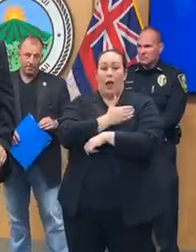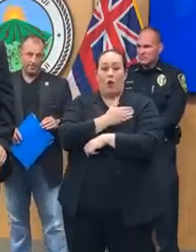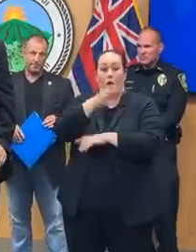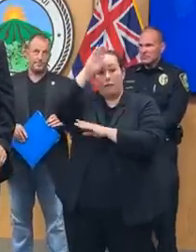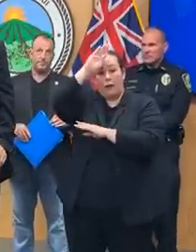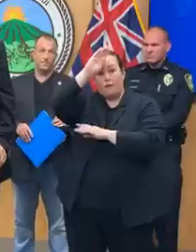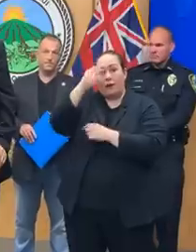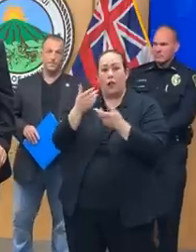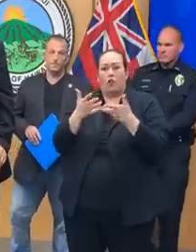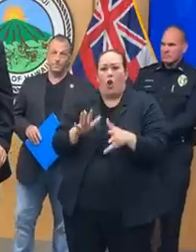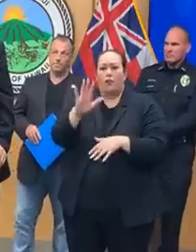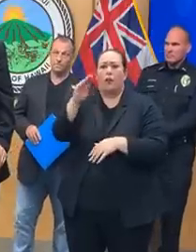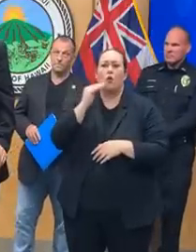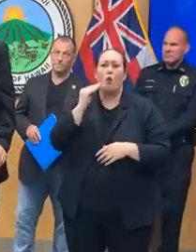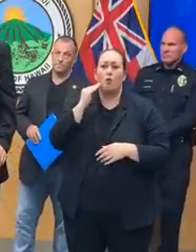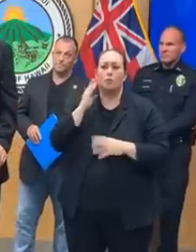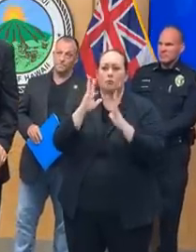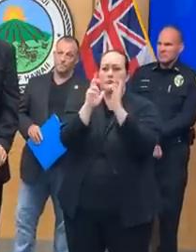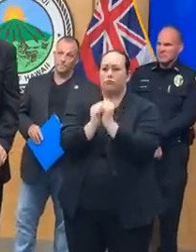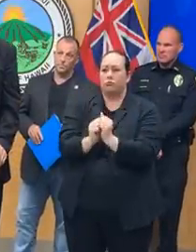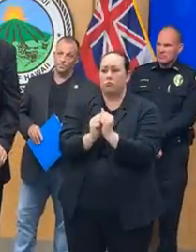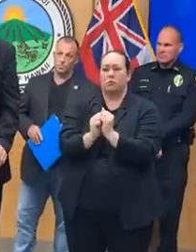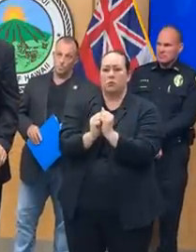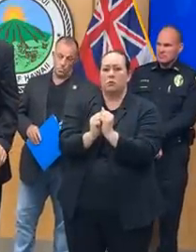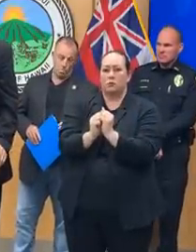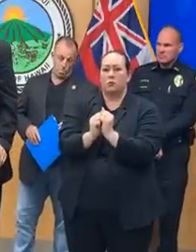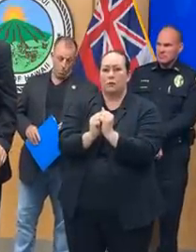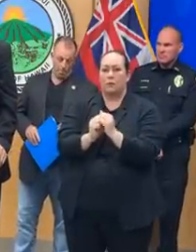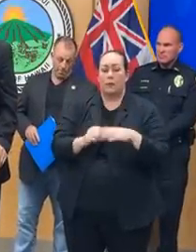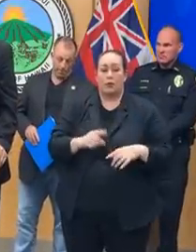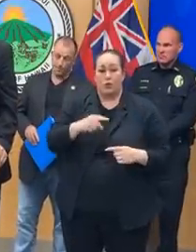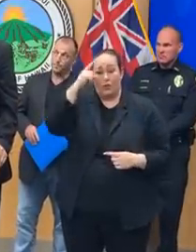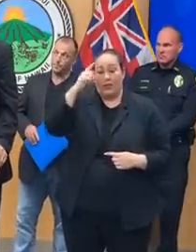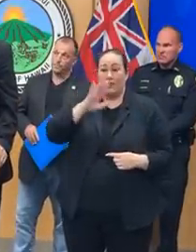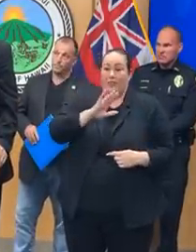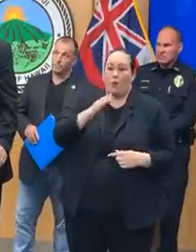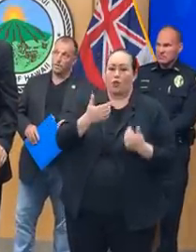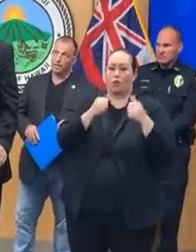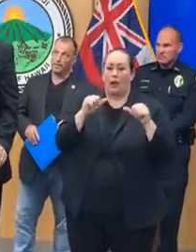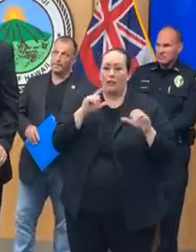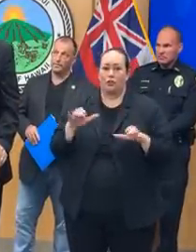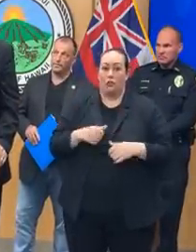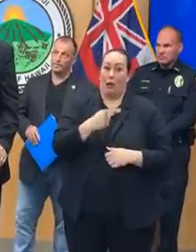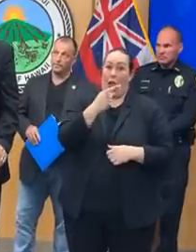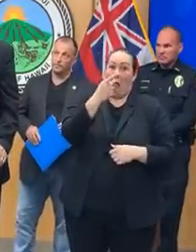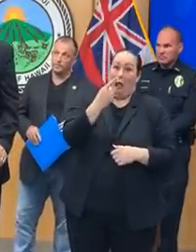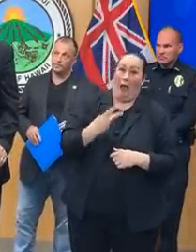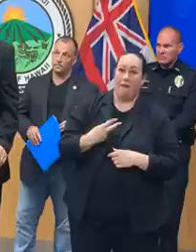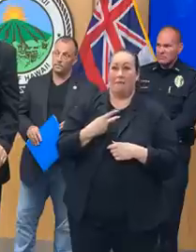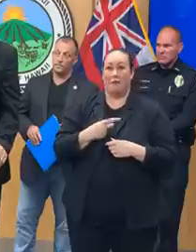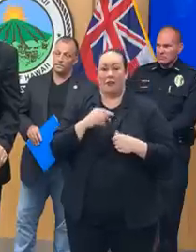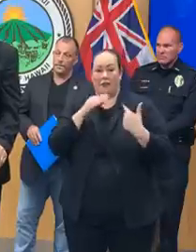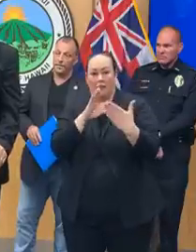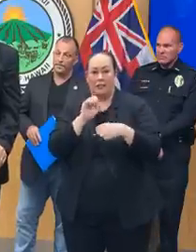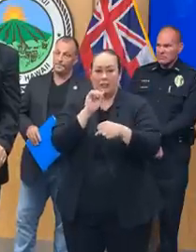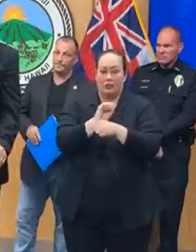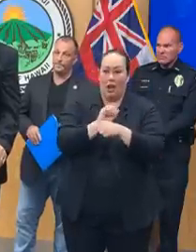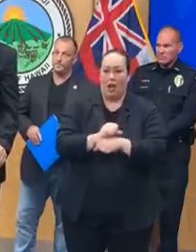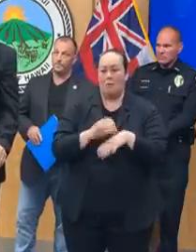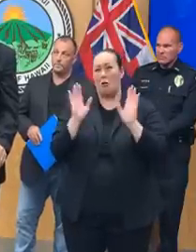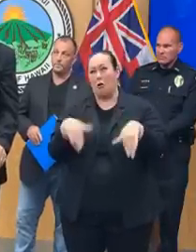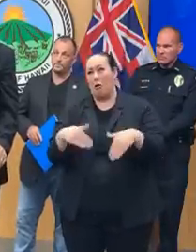homes that they were trying to put out. You think they were trying to do a halfway job? You think the people that